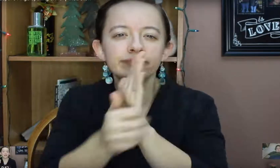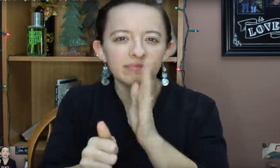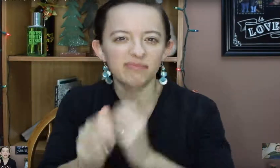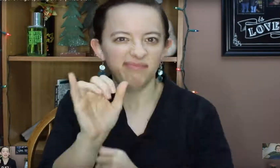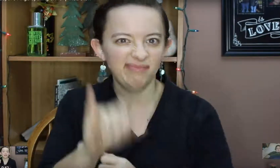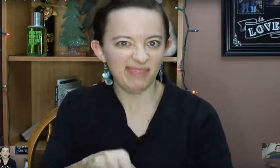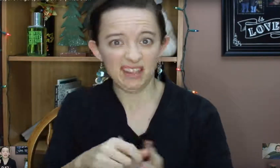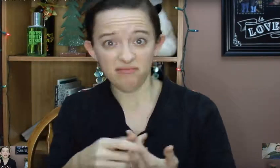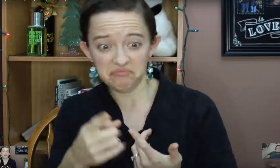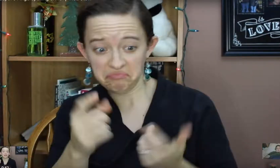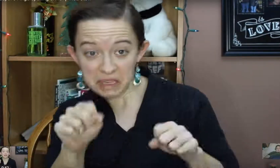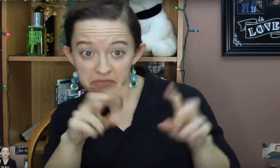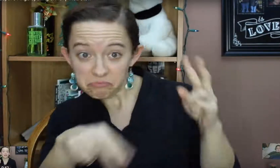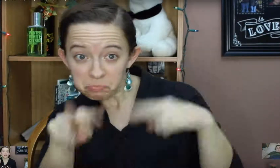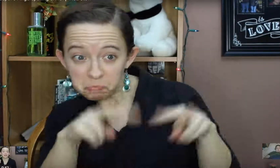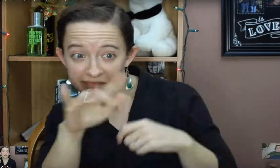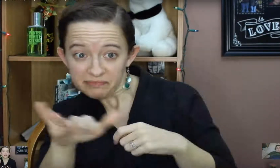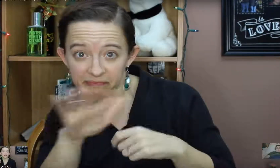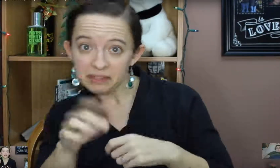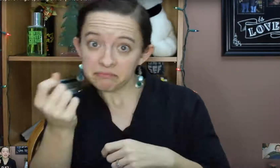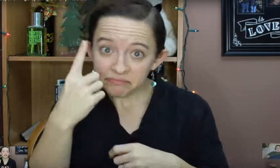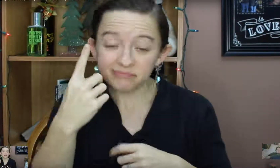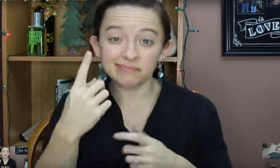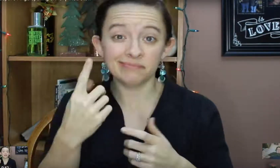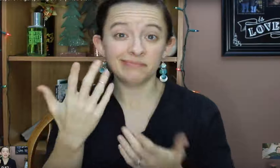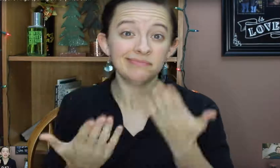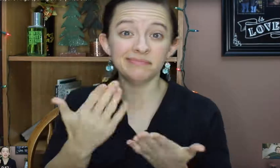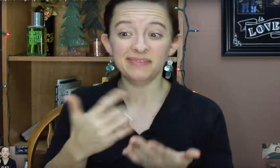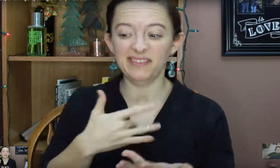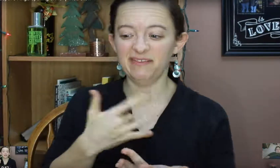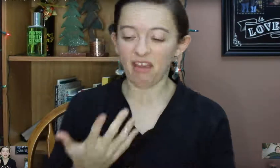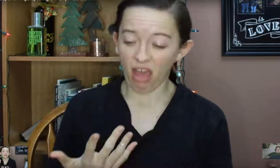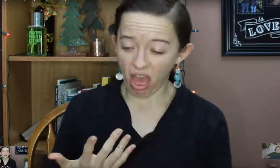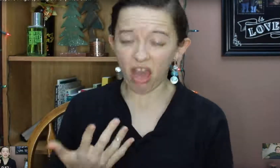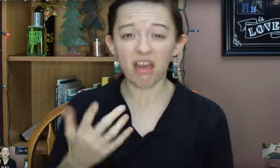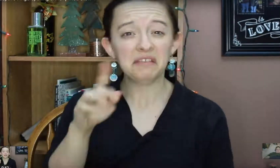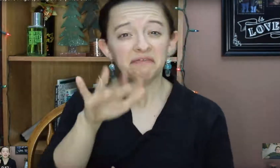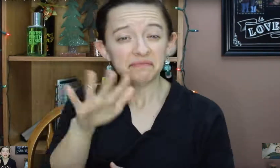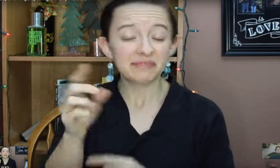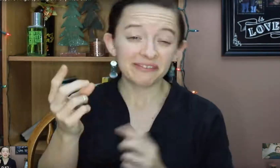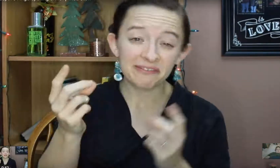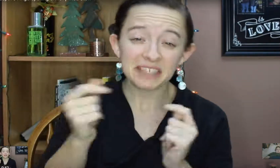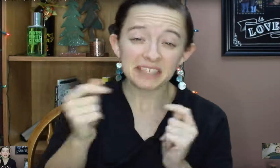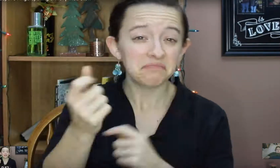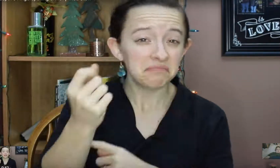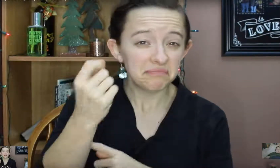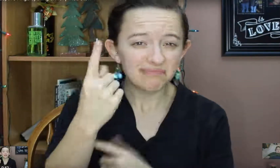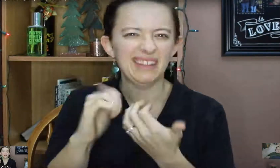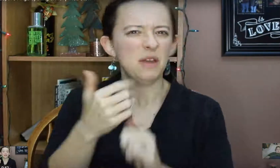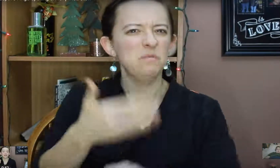to fingerspell, like you need to receptively understand it. And maybe you feel fingerspelling is really fast, I